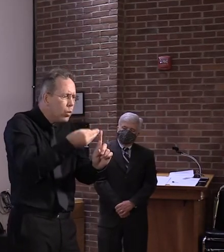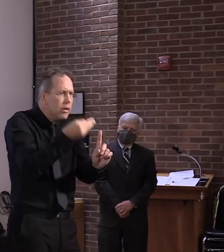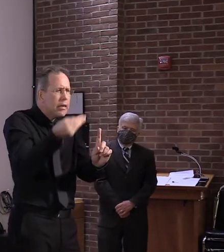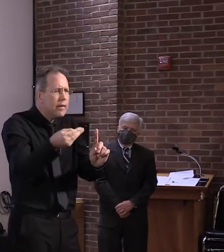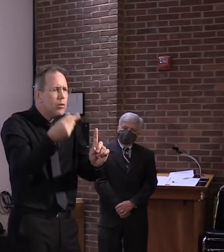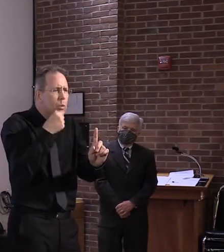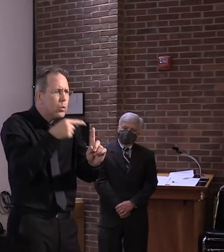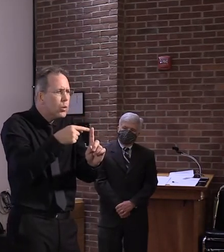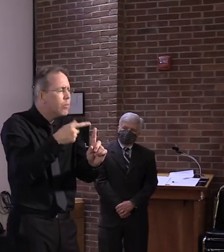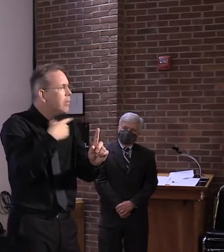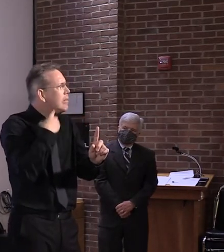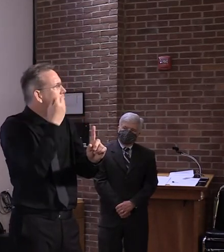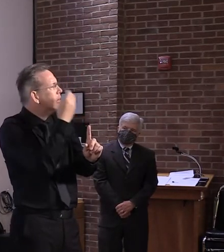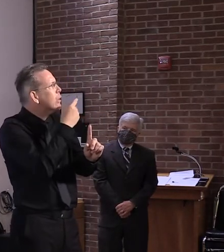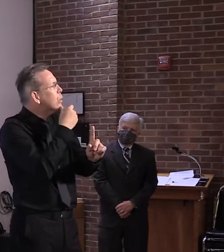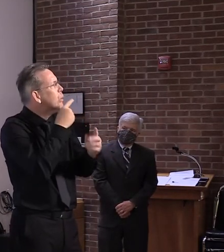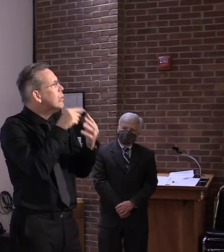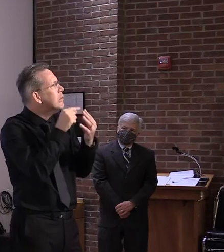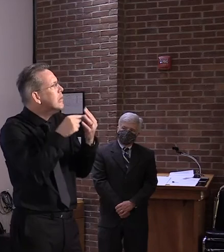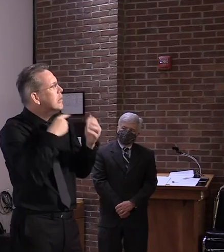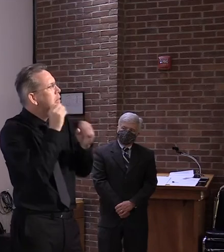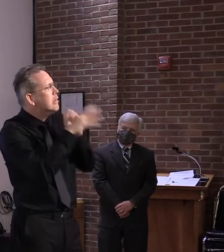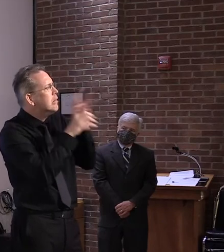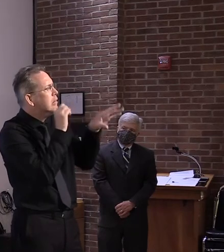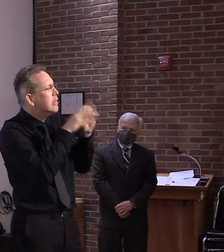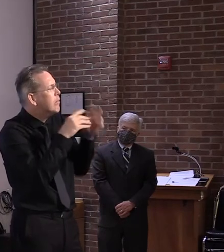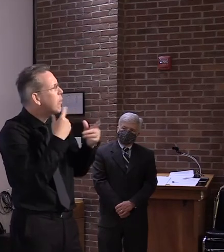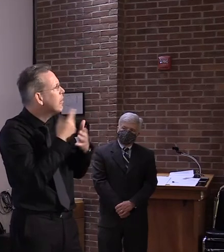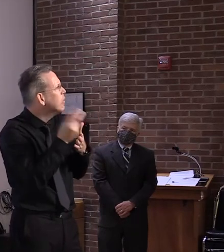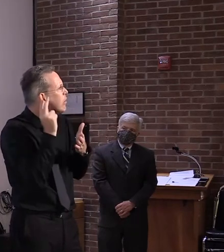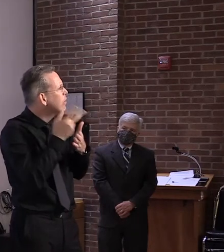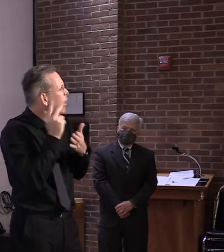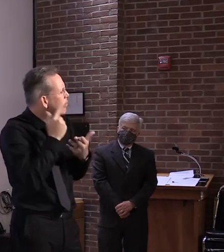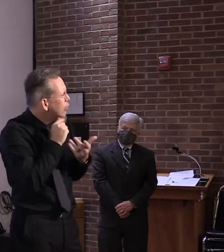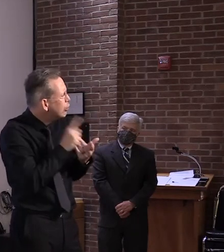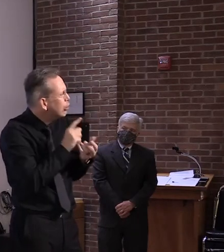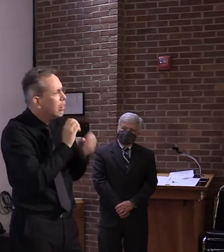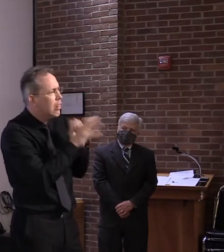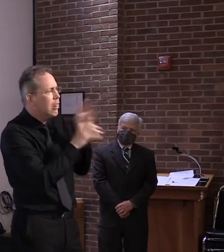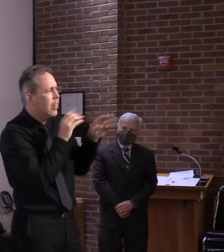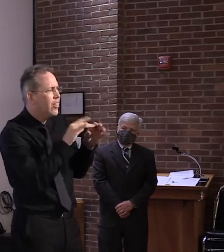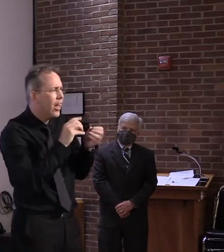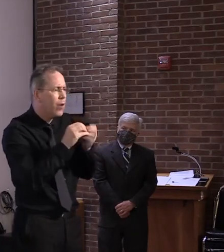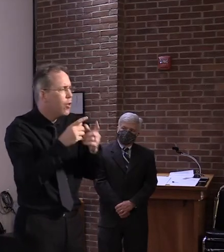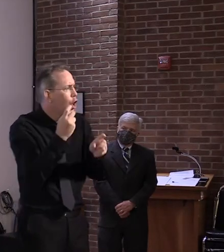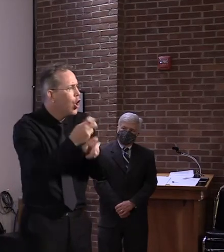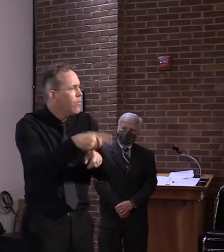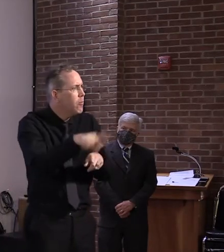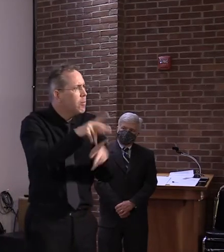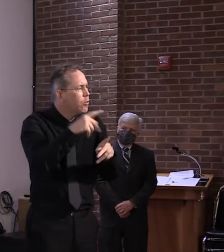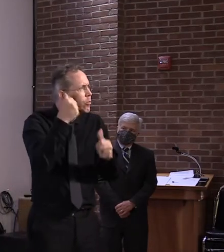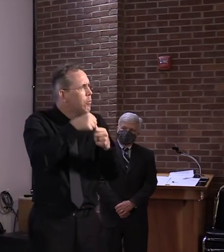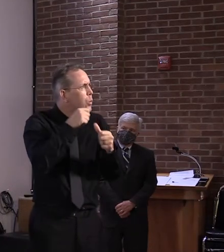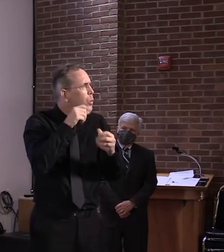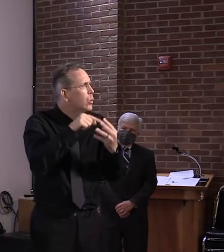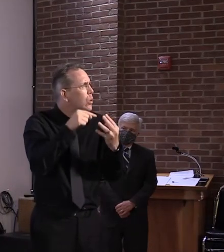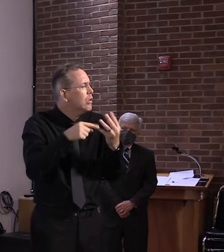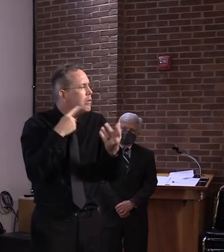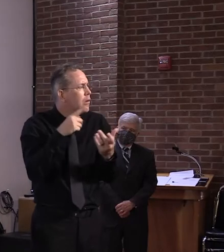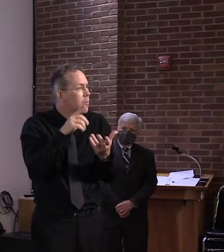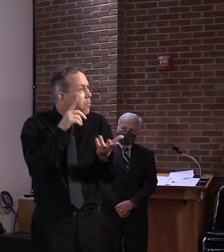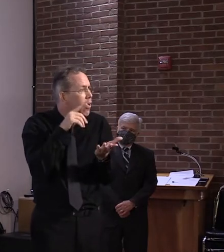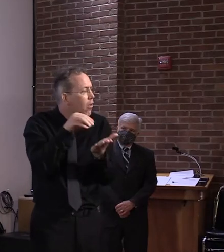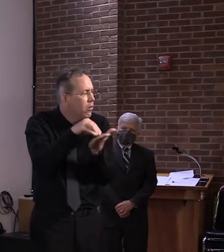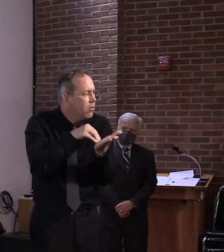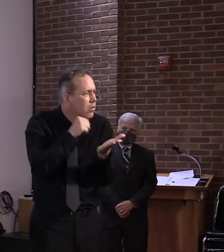ways and ask five extra questions, and you still may not get at exactly that critical day, that